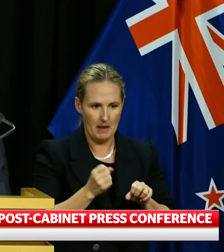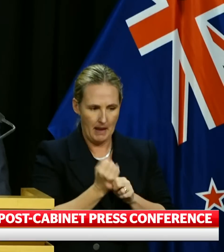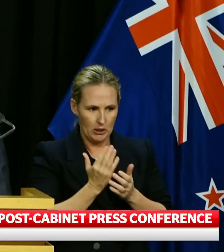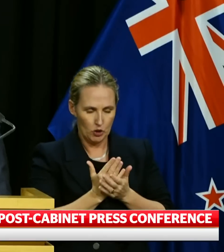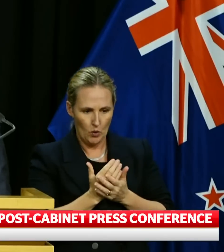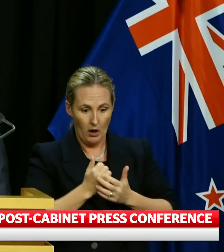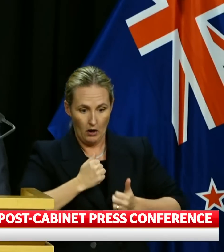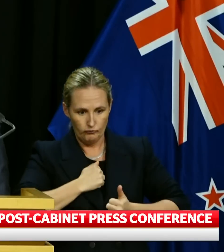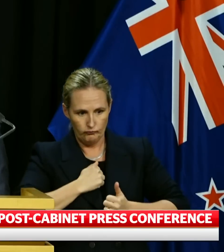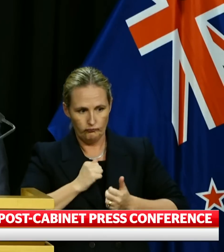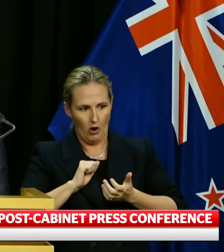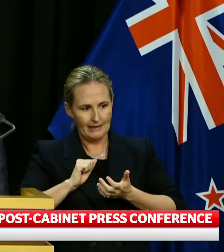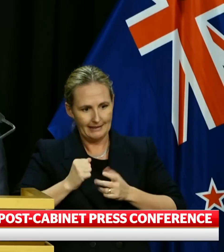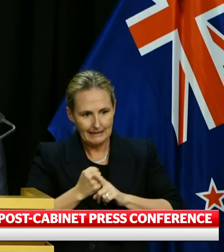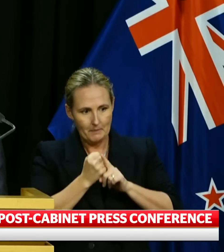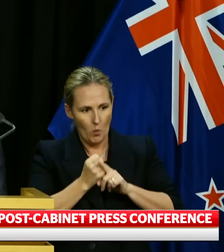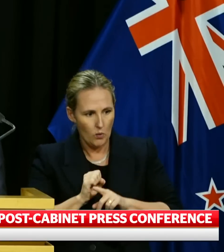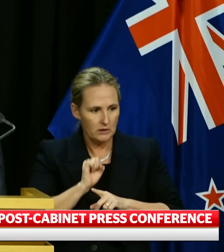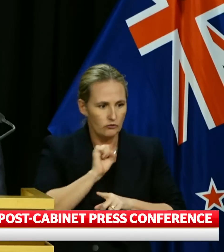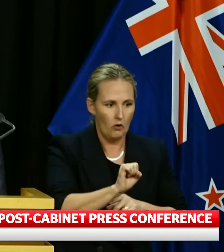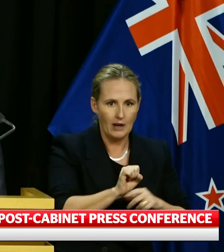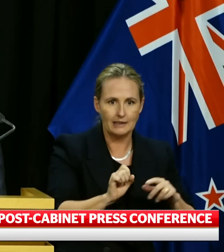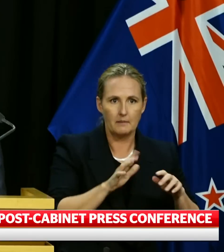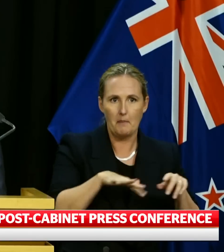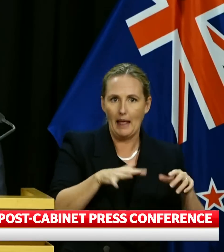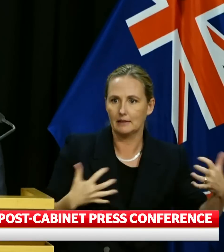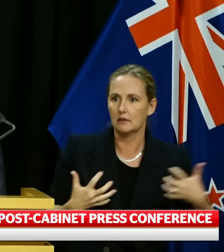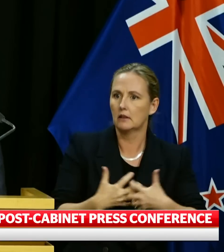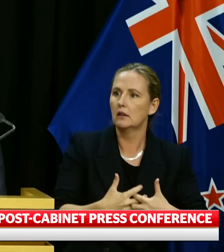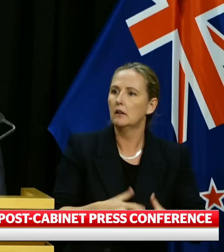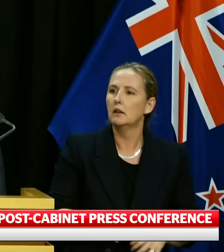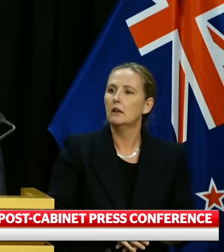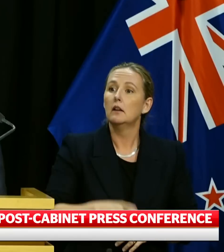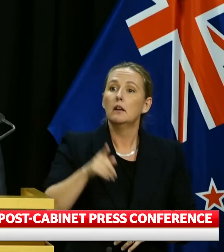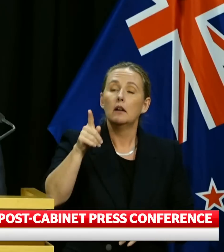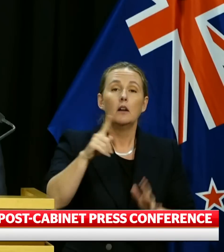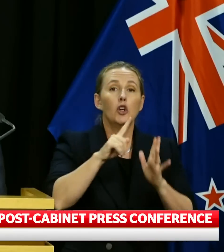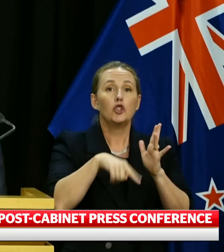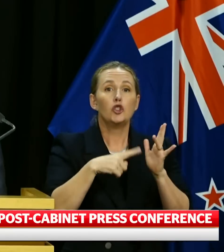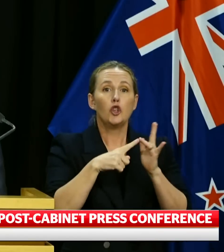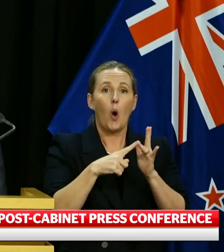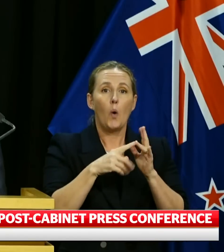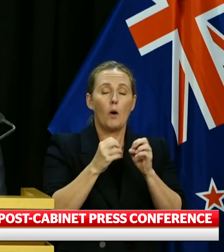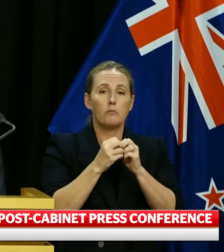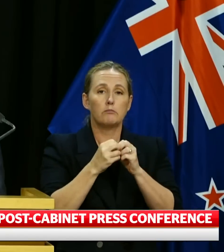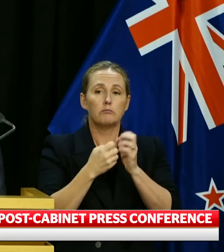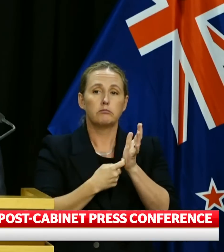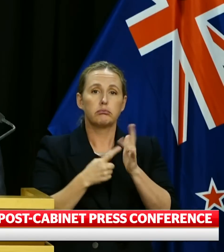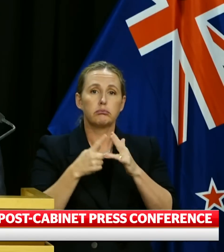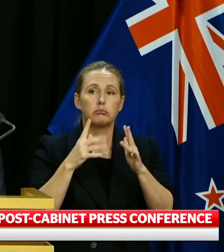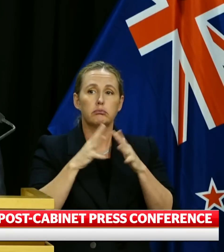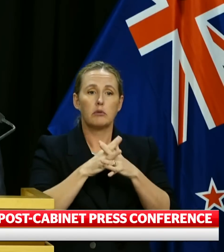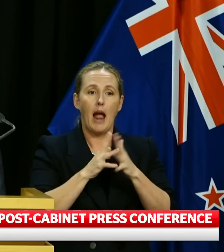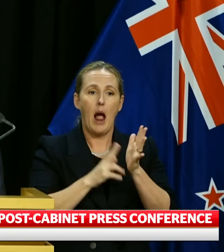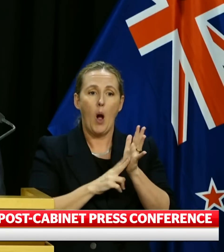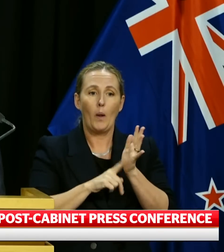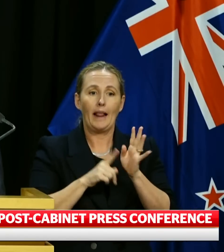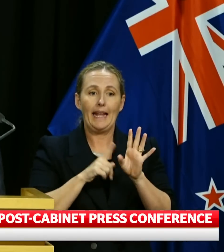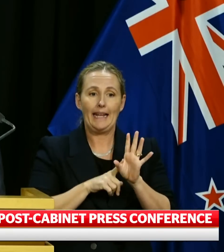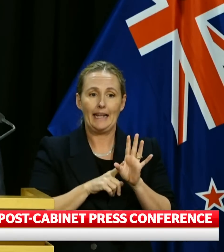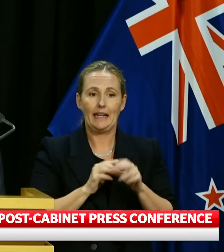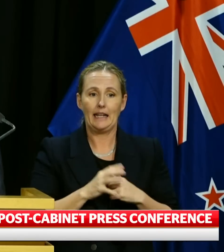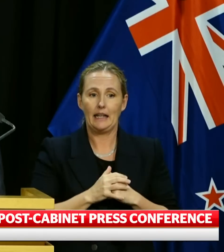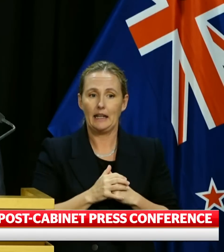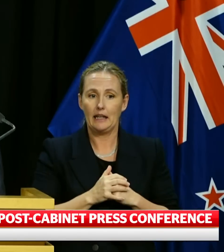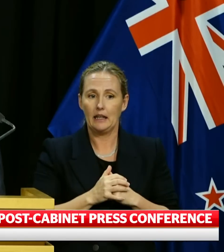place. Britain's Foreign Affairs spokesman Joe Brownlee has sounded some criticism on AUKUS, the AUKUS deal. He says that it makes New Zealand